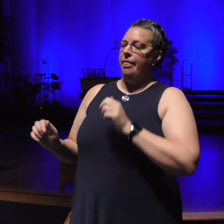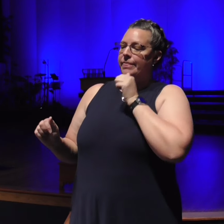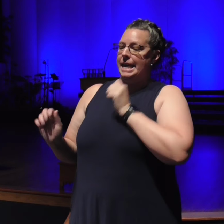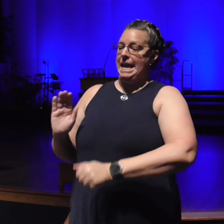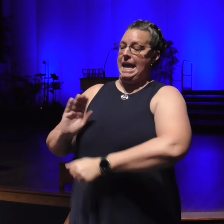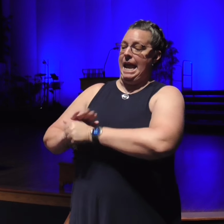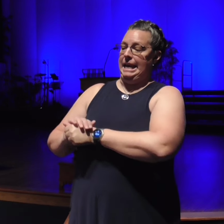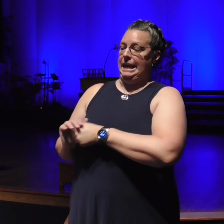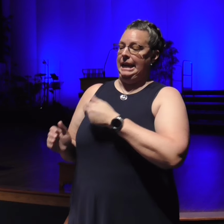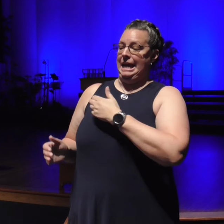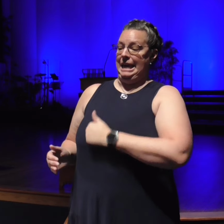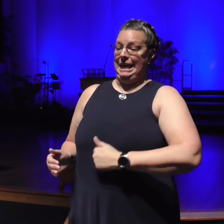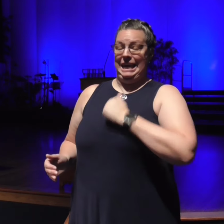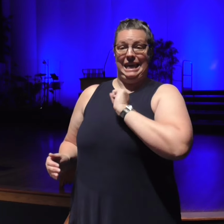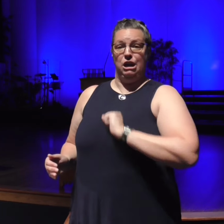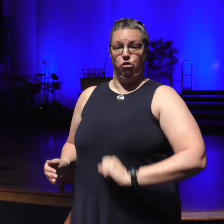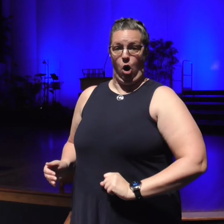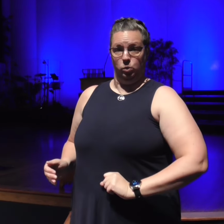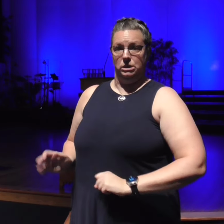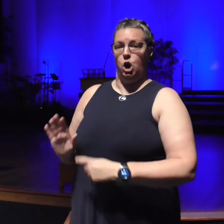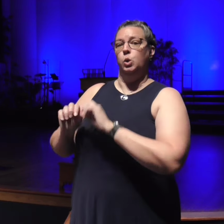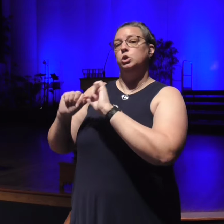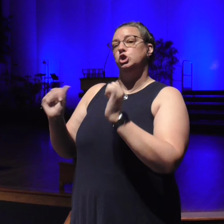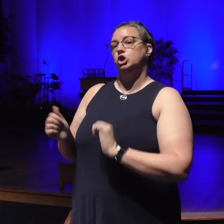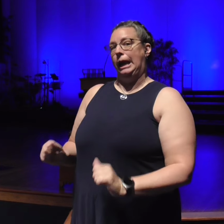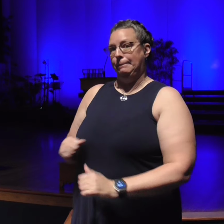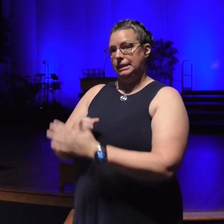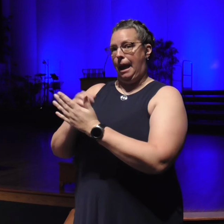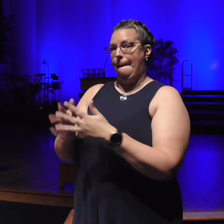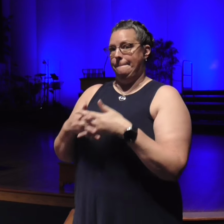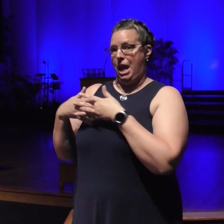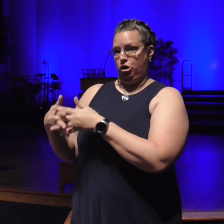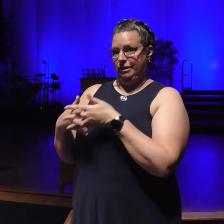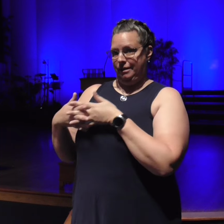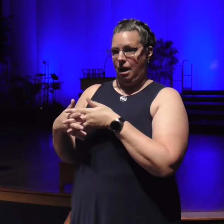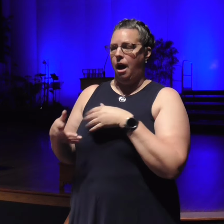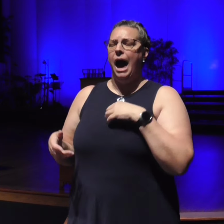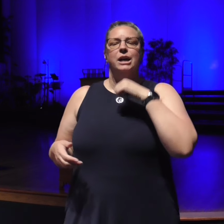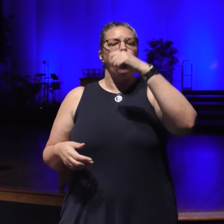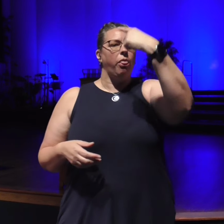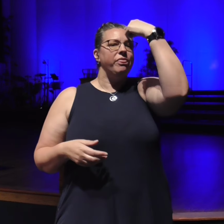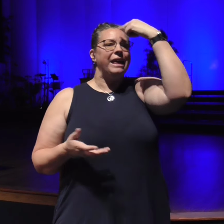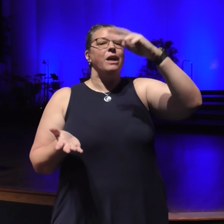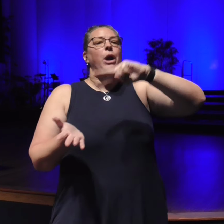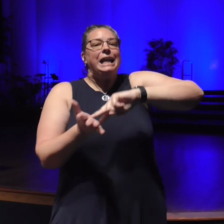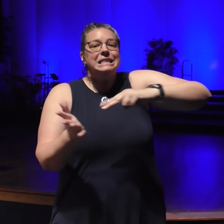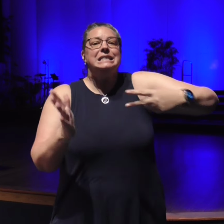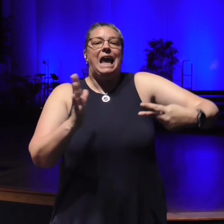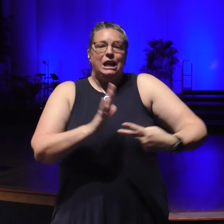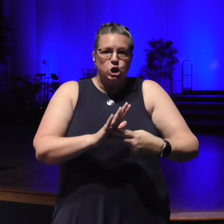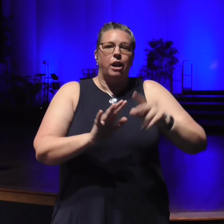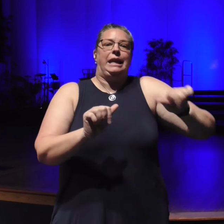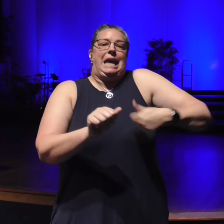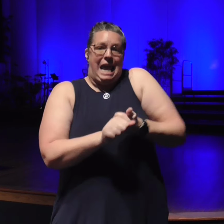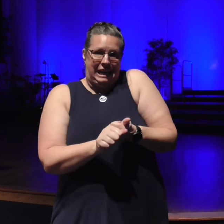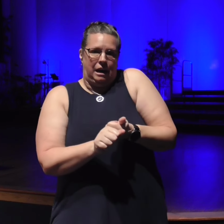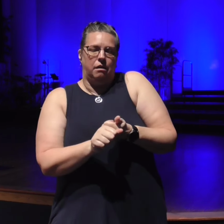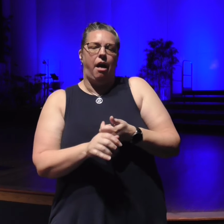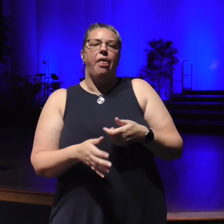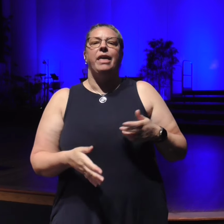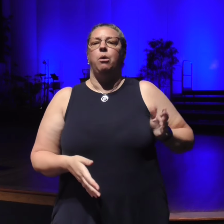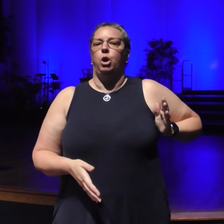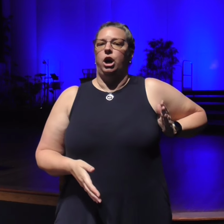America. So I don't think they were necessarily intentionally hidden. They were